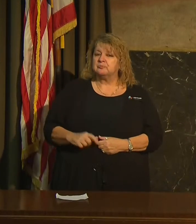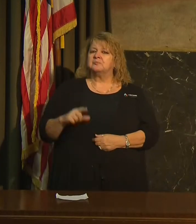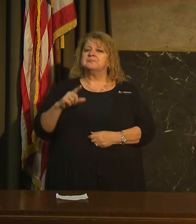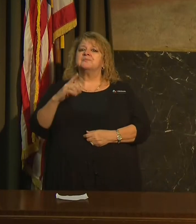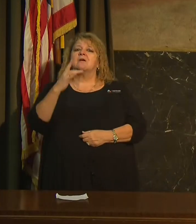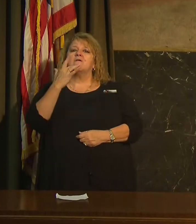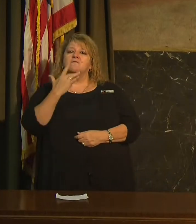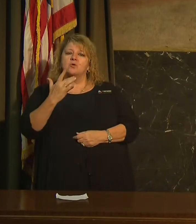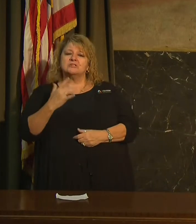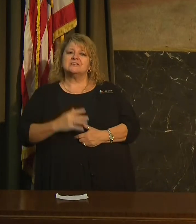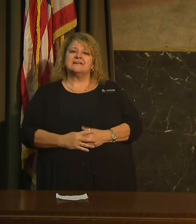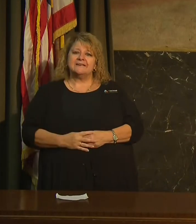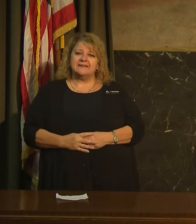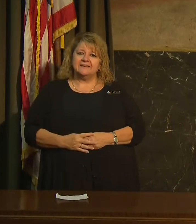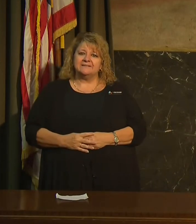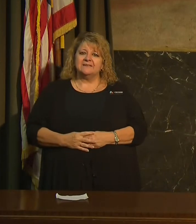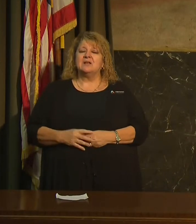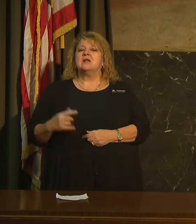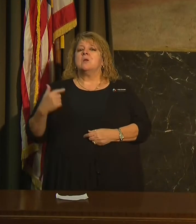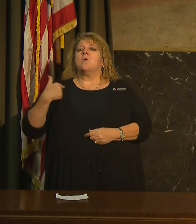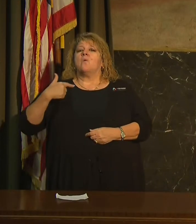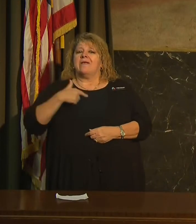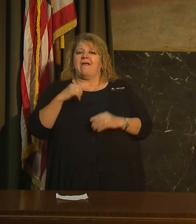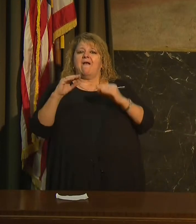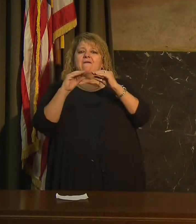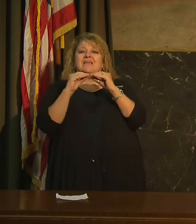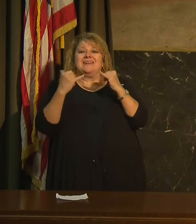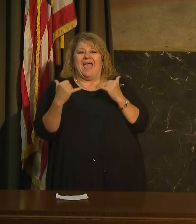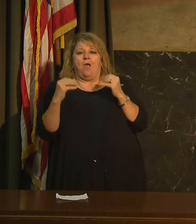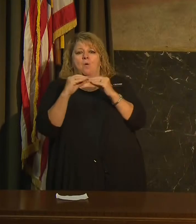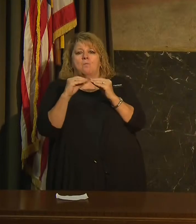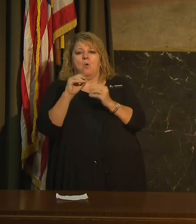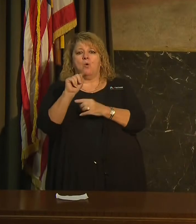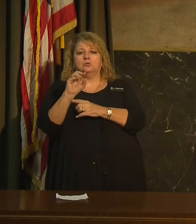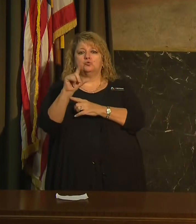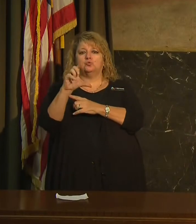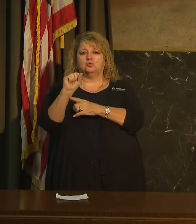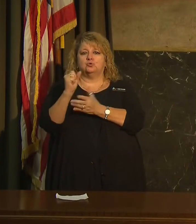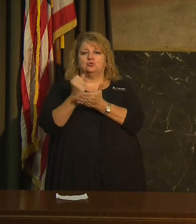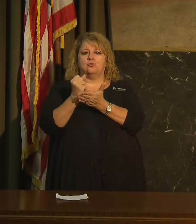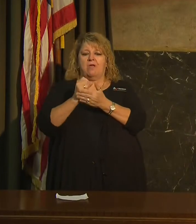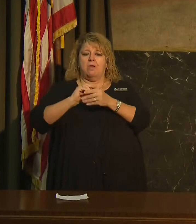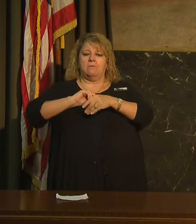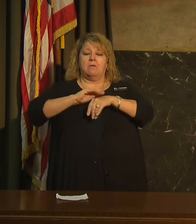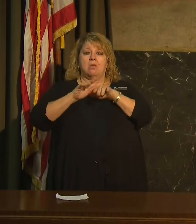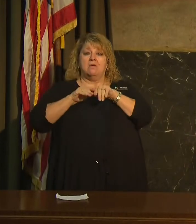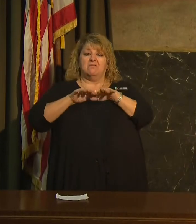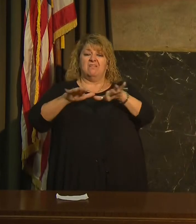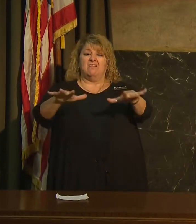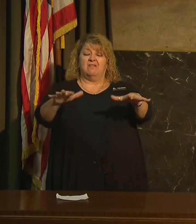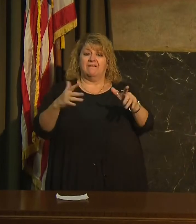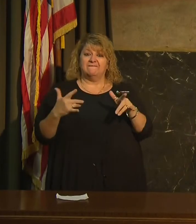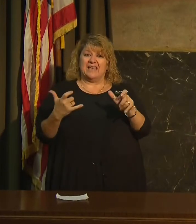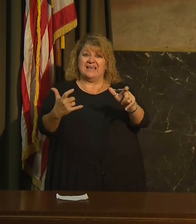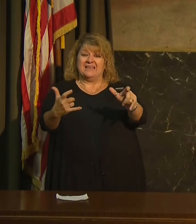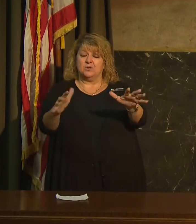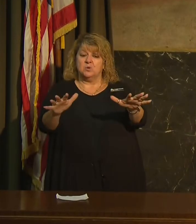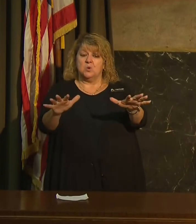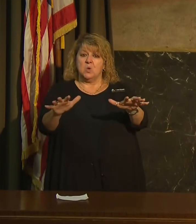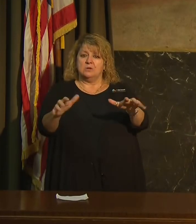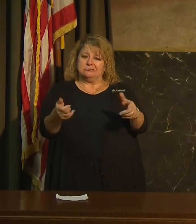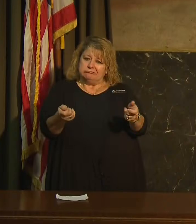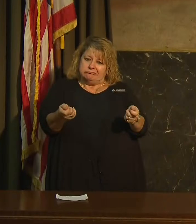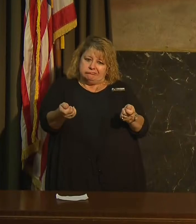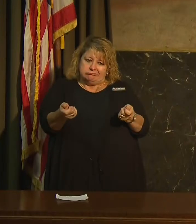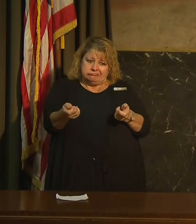Fortunately, we have a lot more tools for slowing the spread of COVID than we and the controlling the impact of COVID as well than we